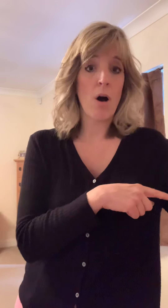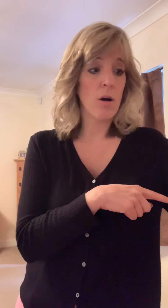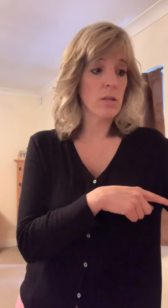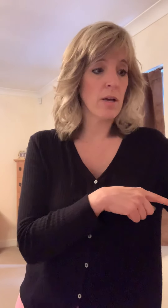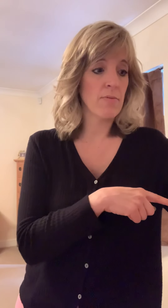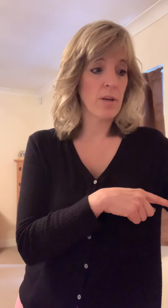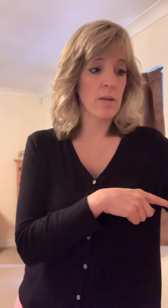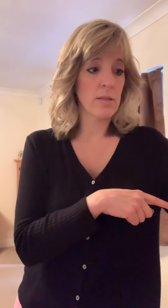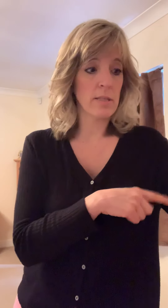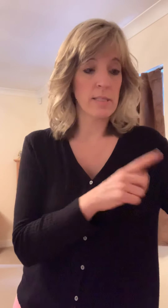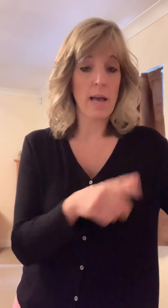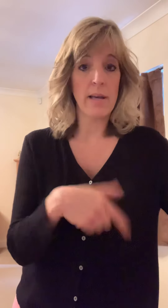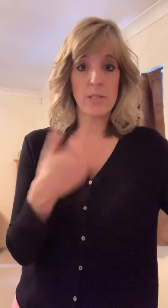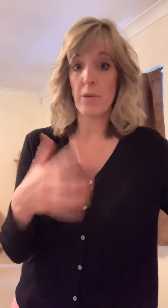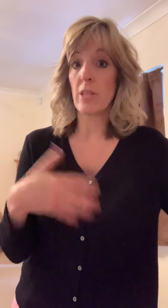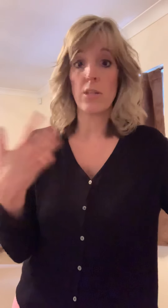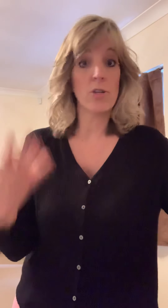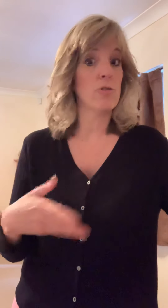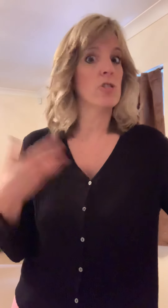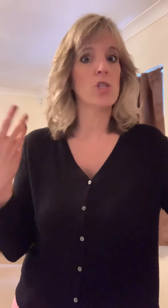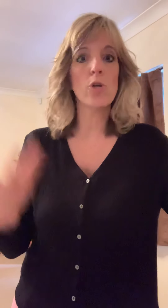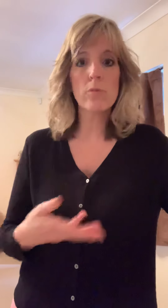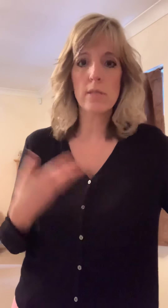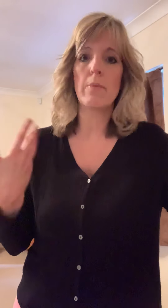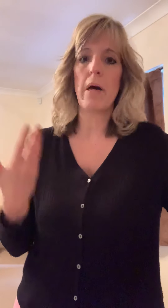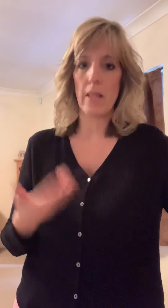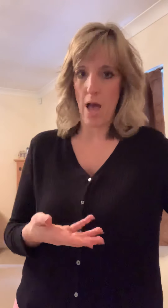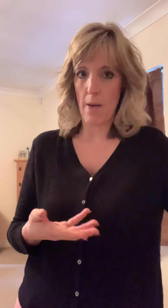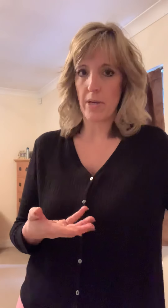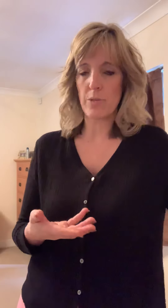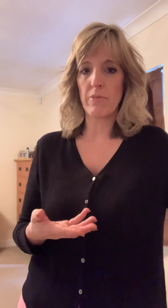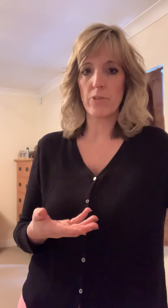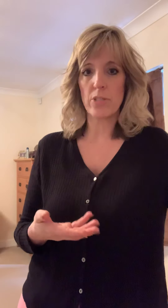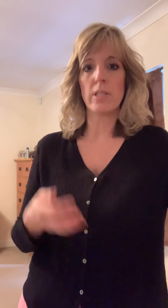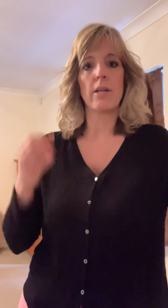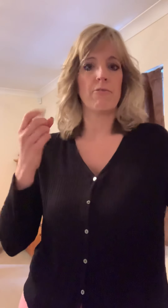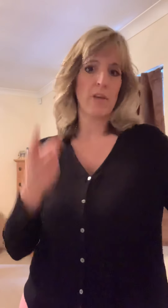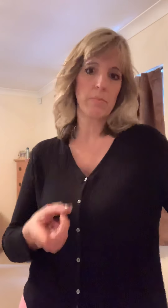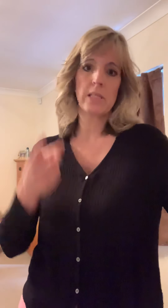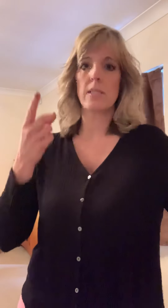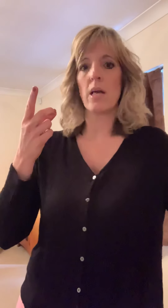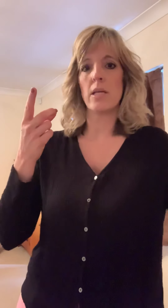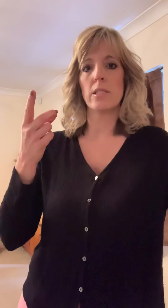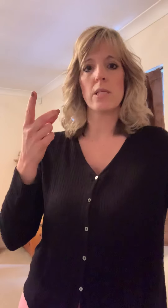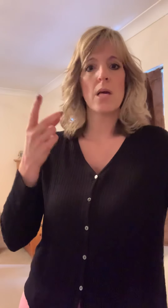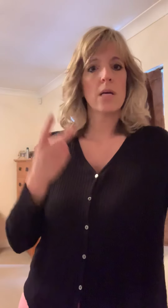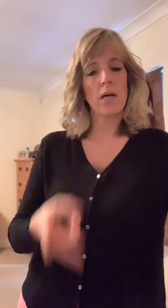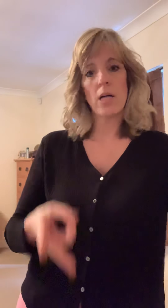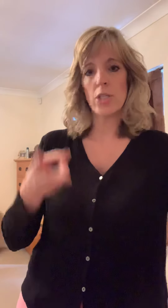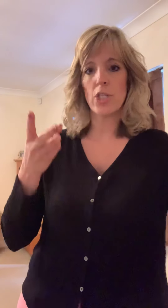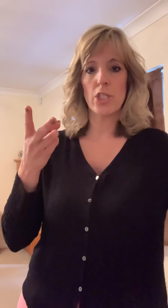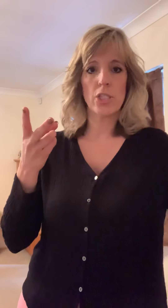all of the signs, but you just use them a lot because we've learned a lot of family signs, colors,